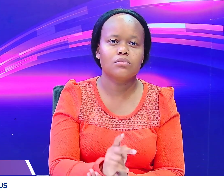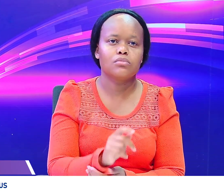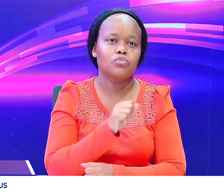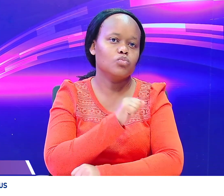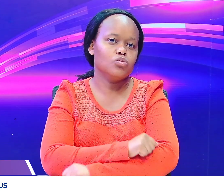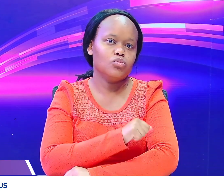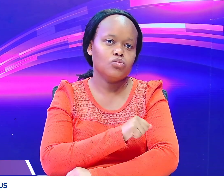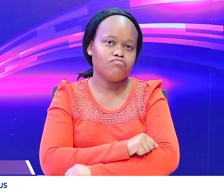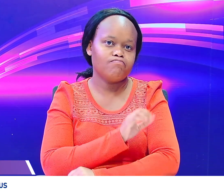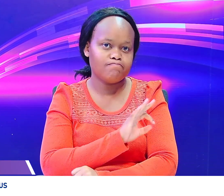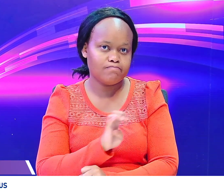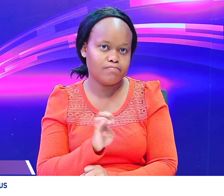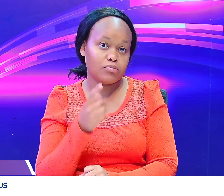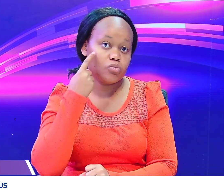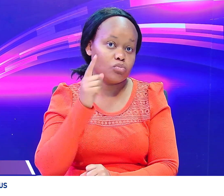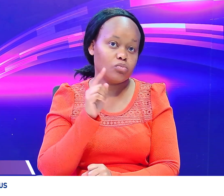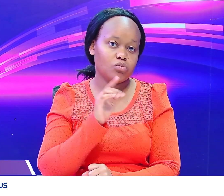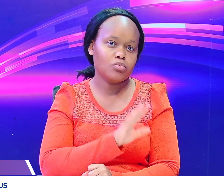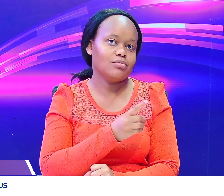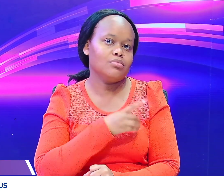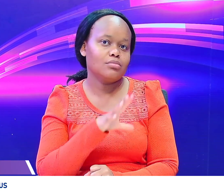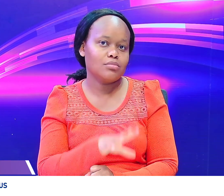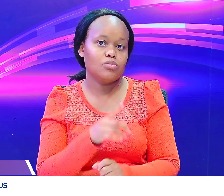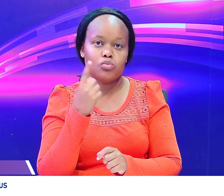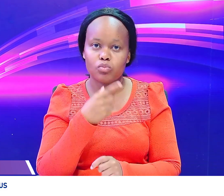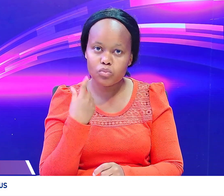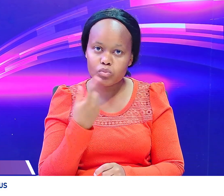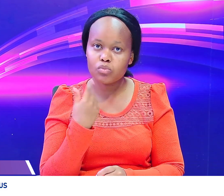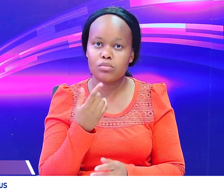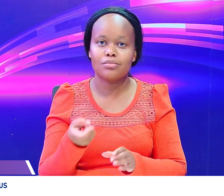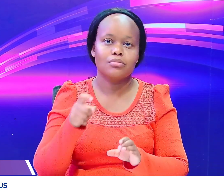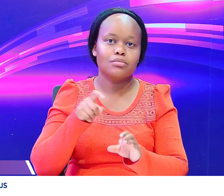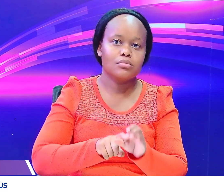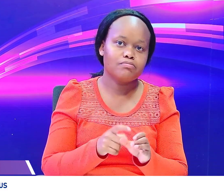who was set to join St. Joseph's Girls' School, grade 10.